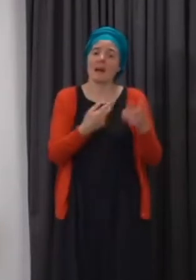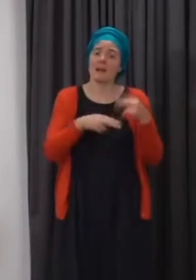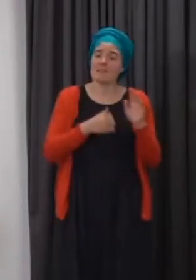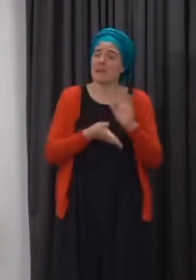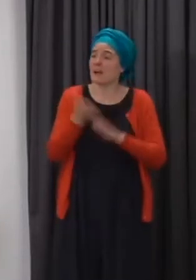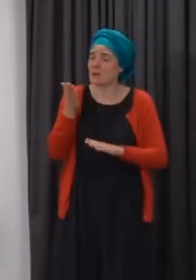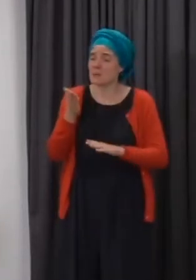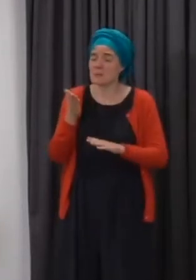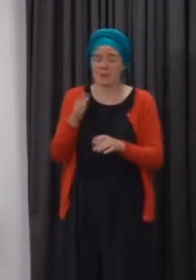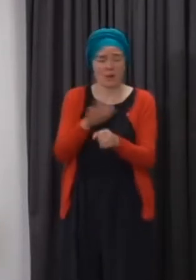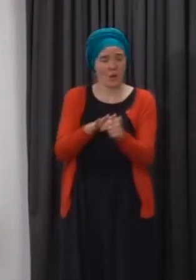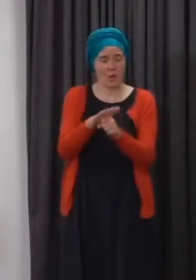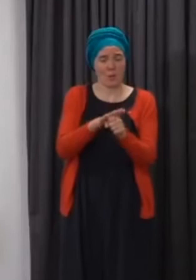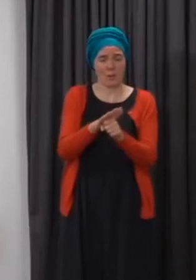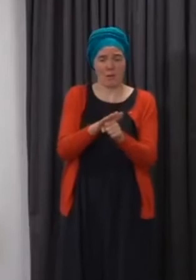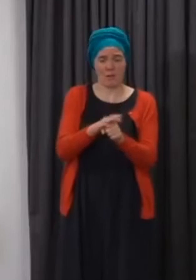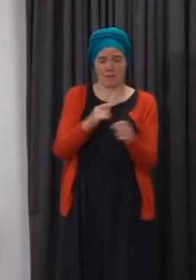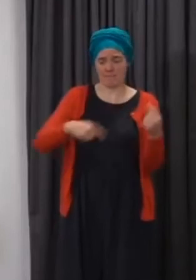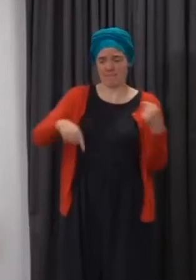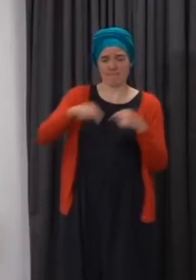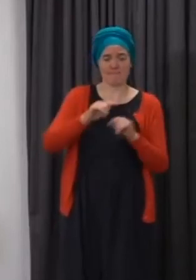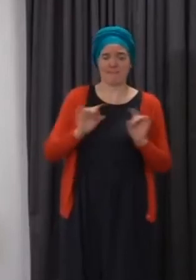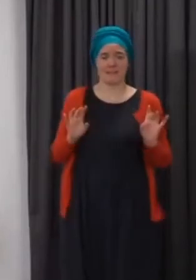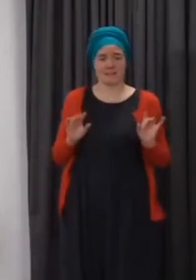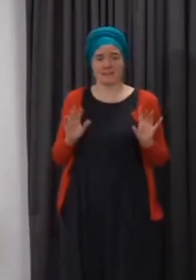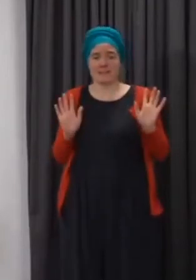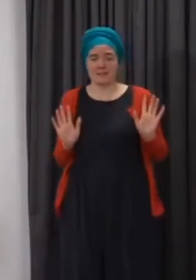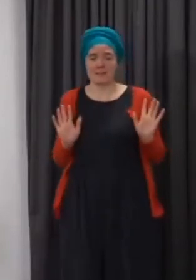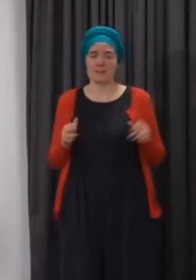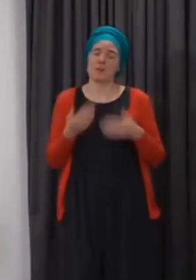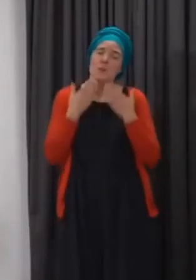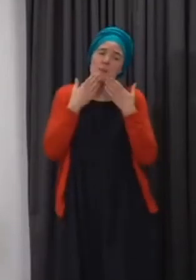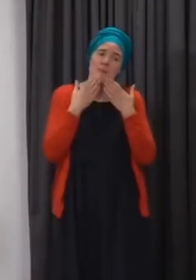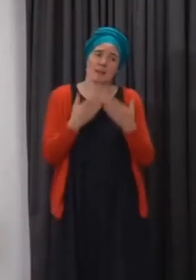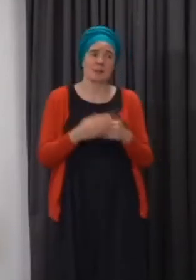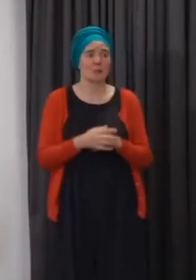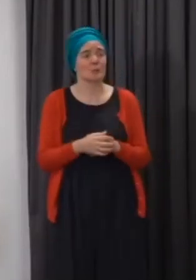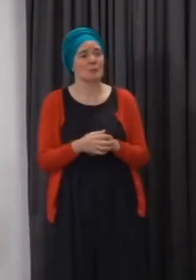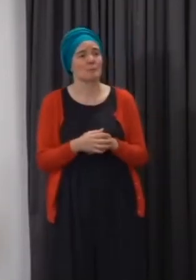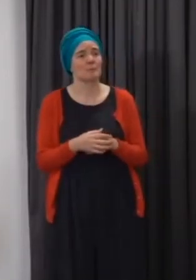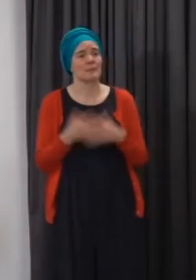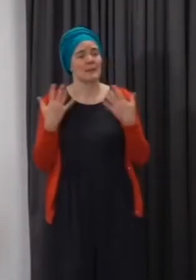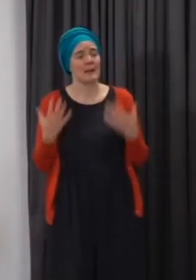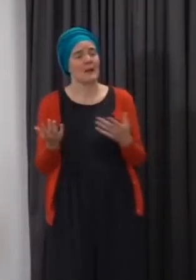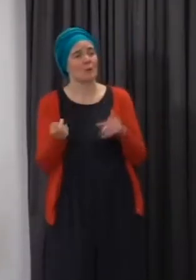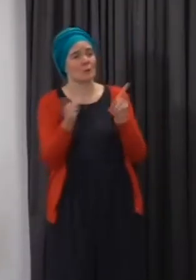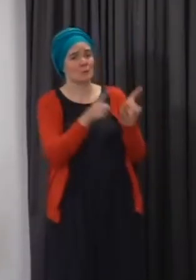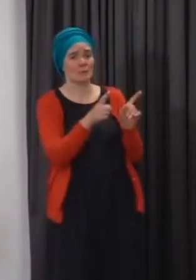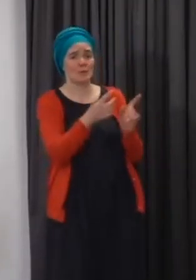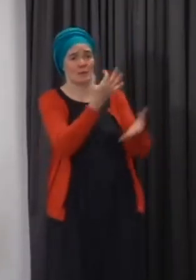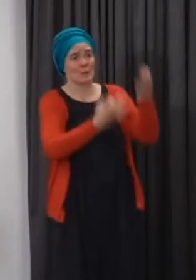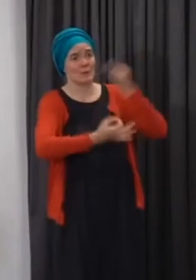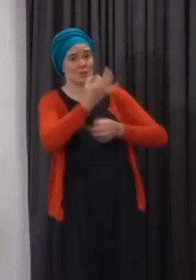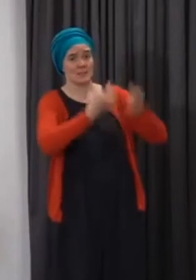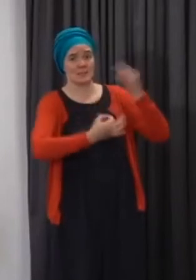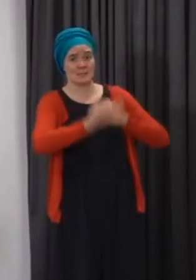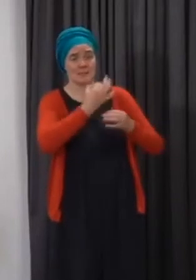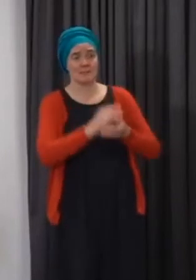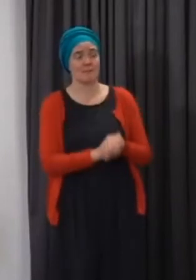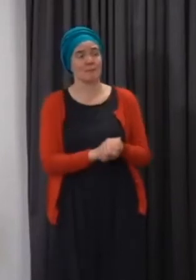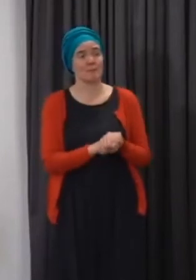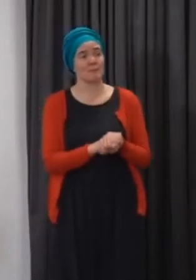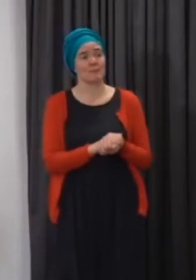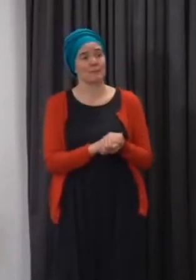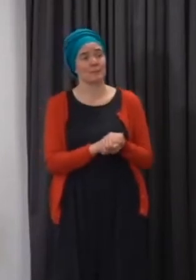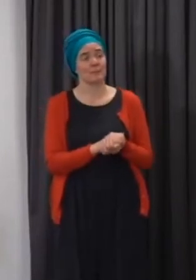local. Thank you. Diolch yn fawr. So I'm just going to turn to the remote questions that we have, as